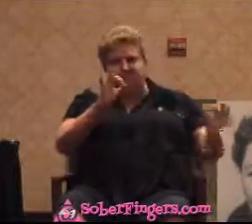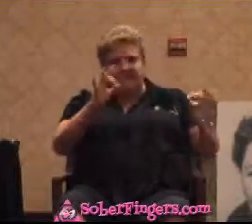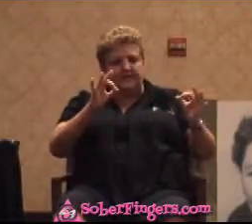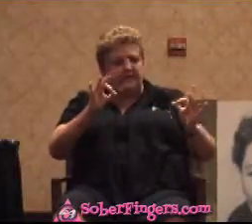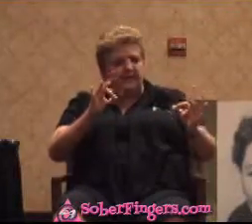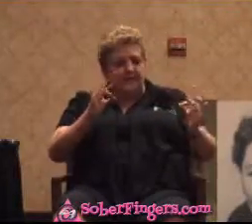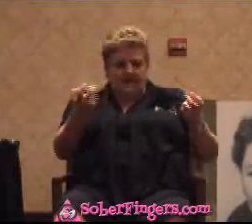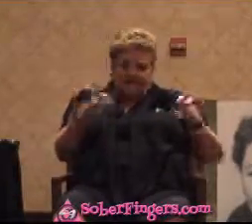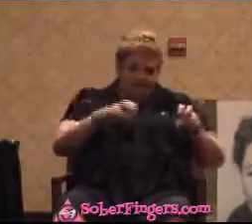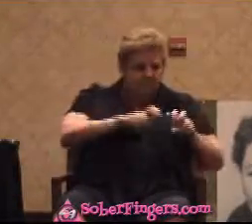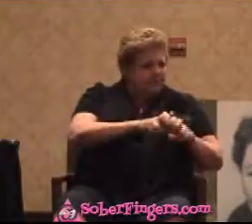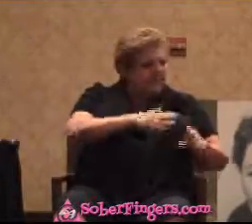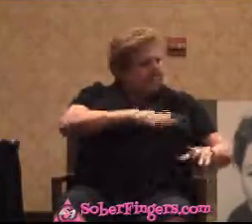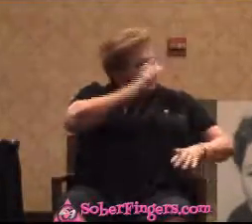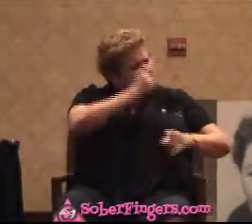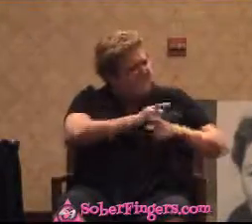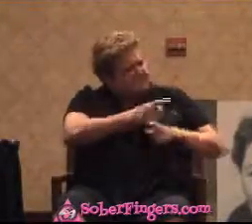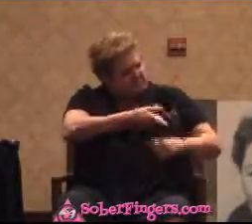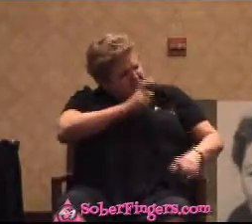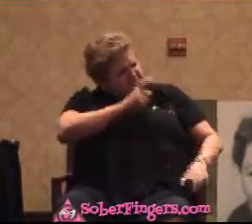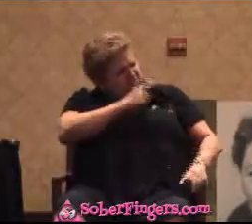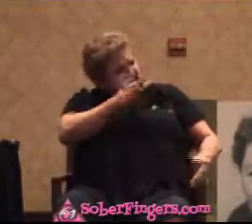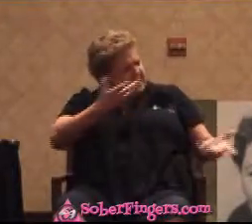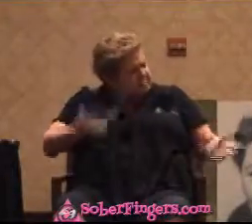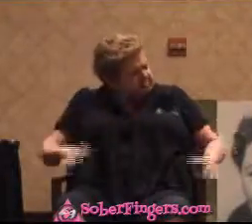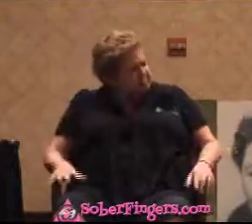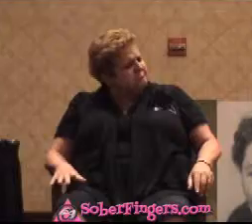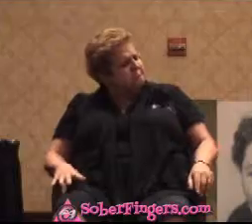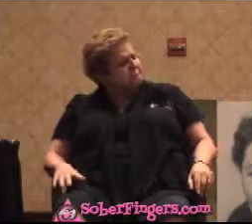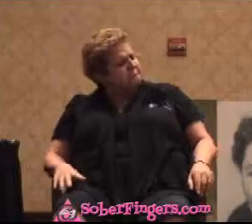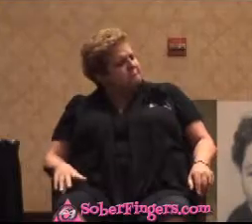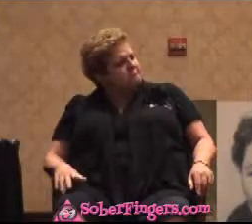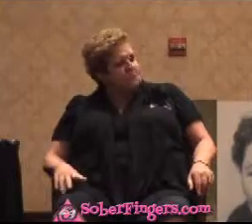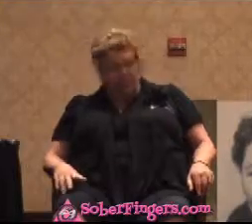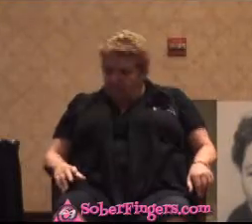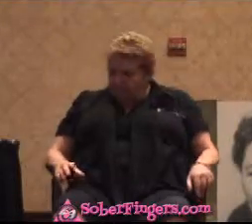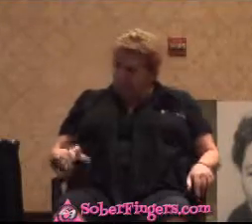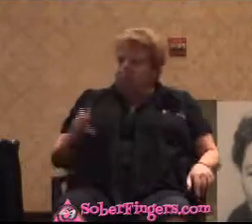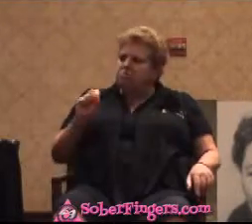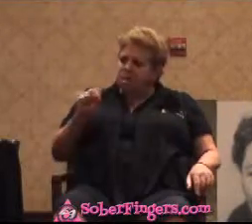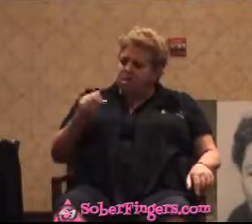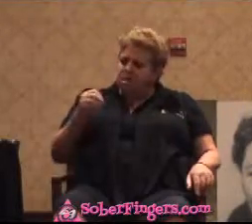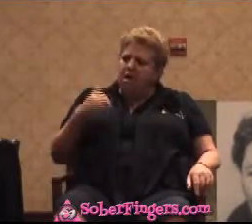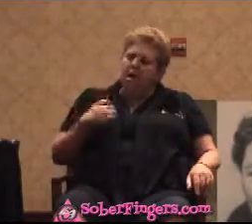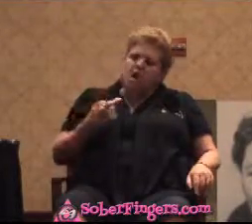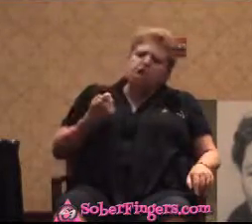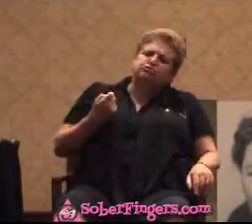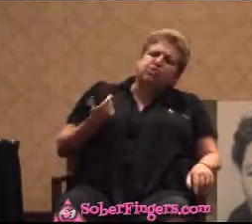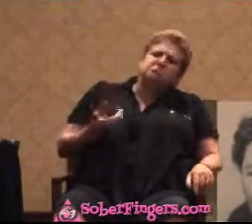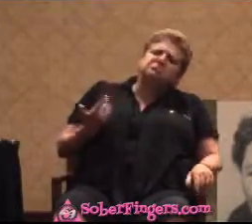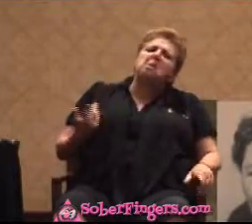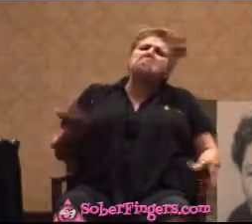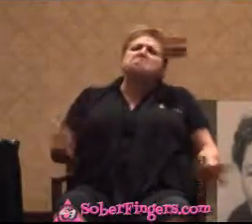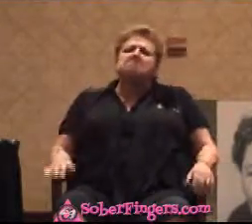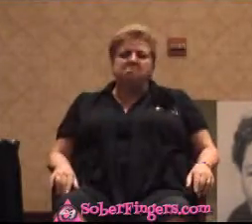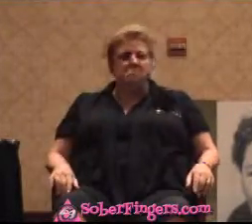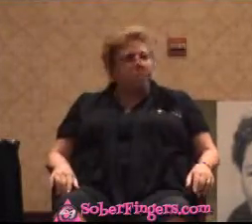my brother, you been drinking? He said, yeah, I had a little something. I said, you know, you might be